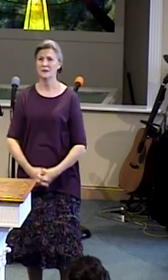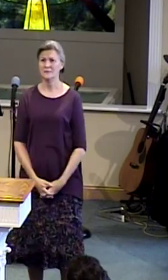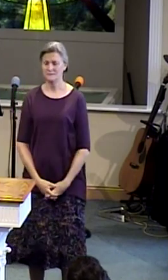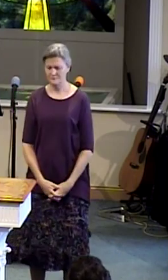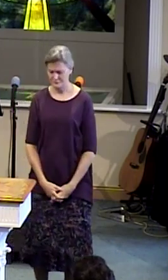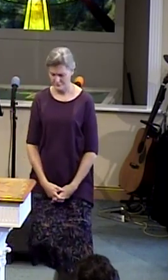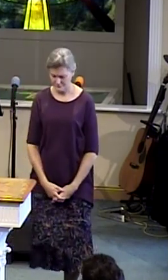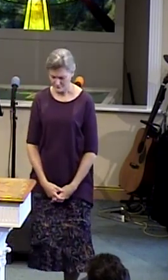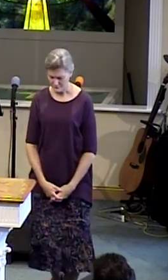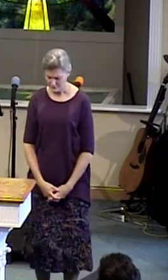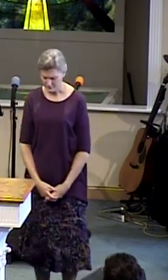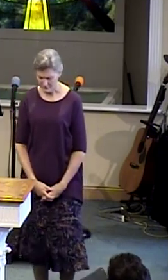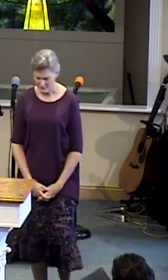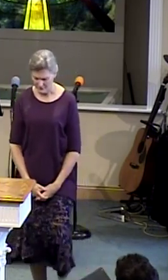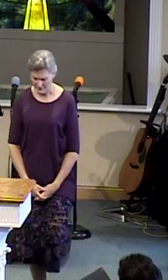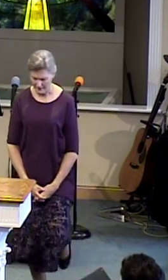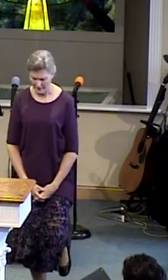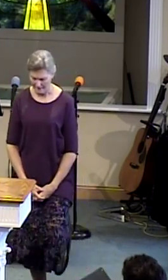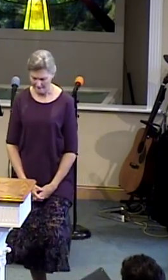Hallelujah.